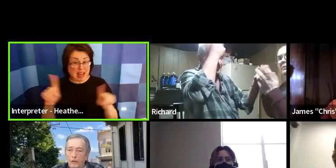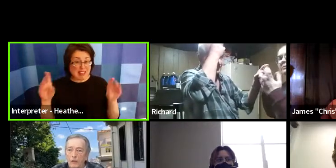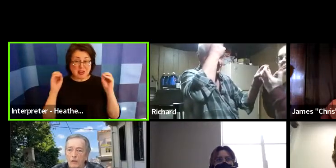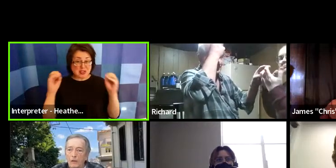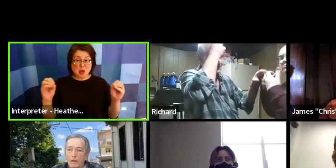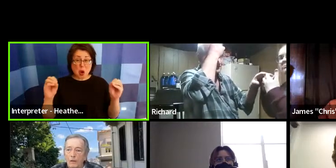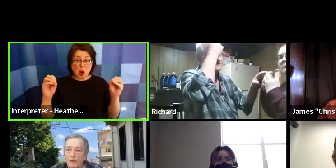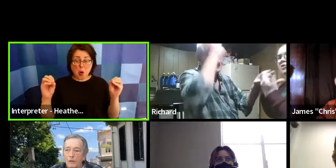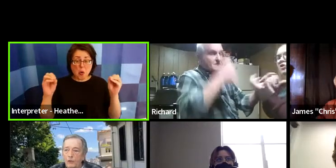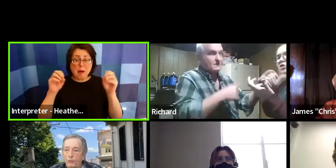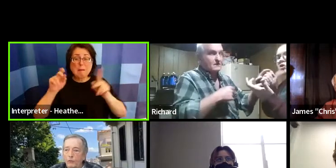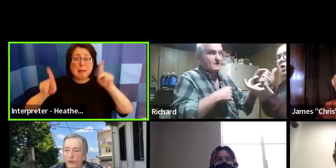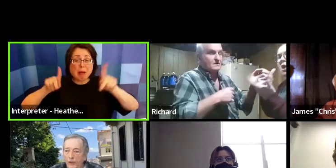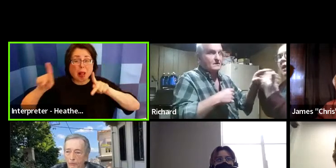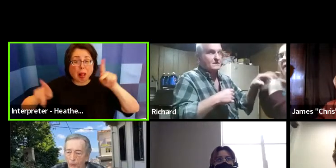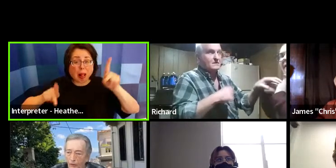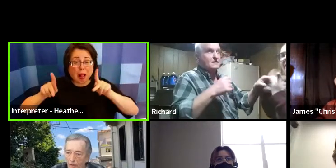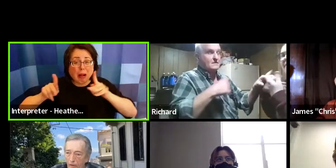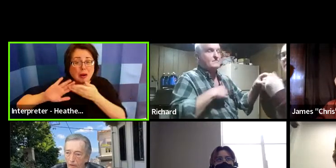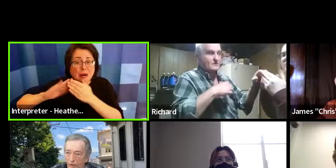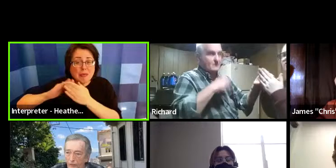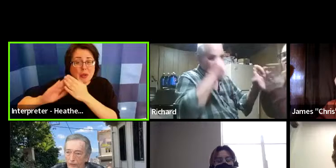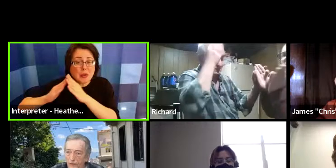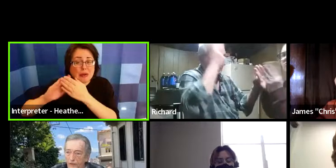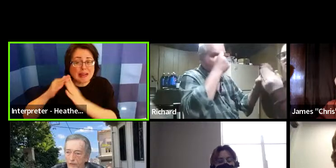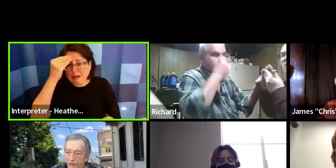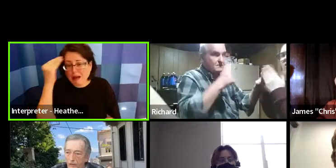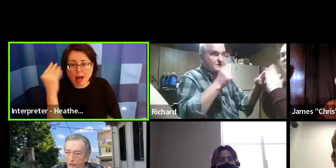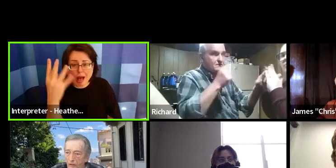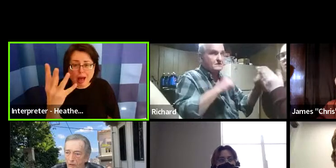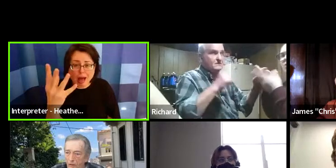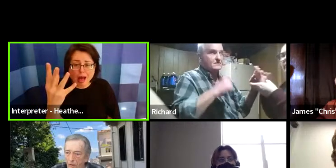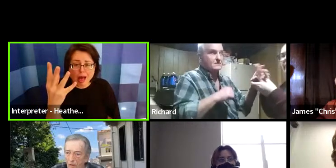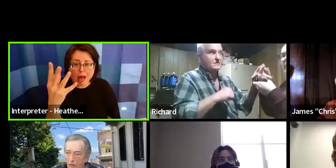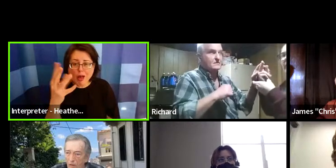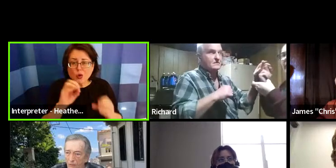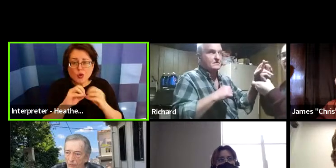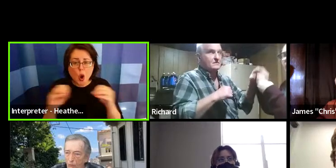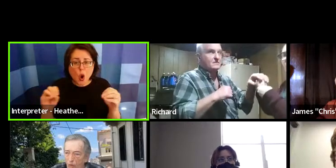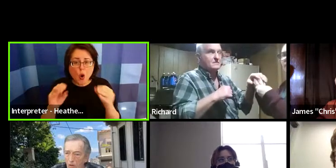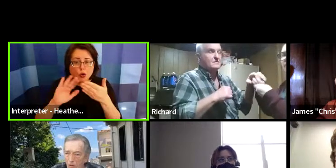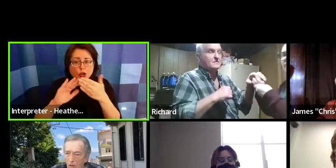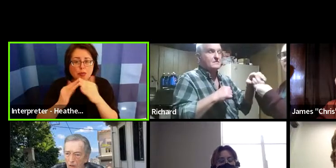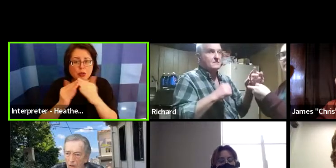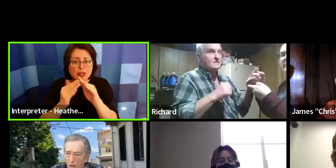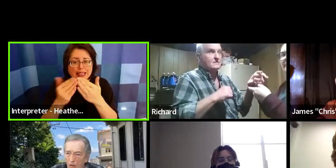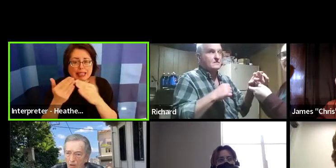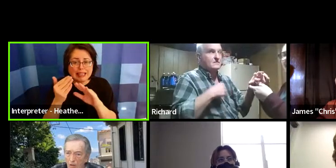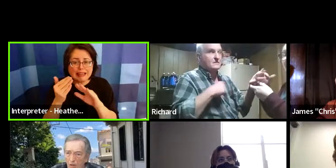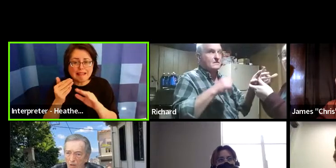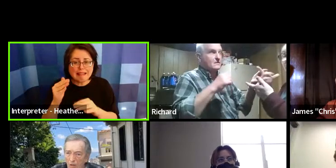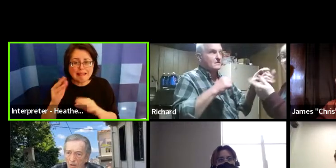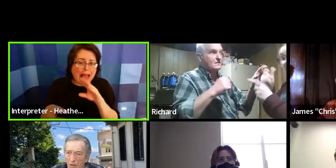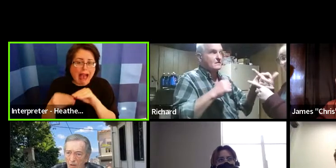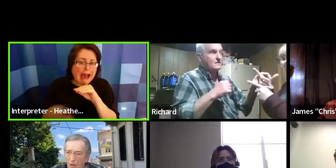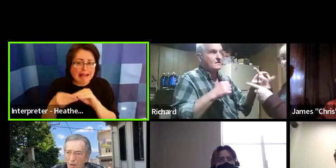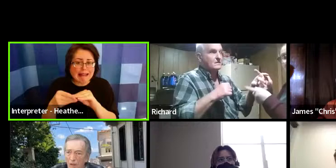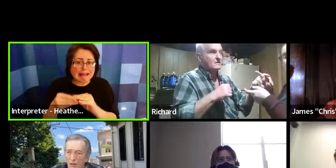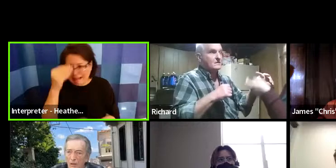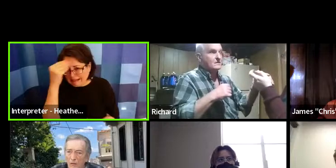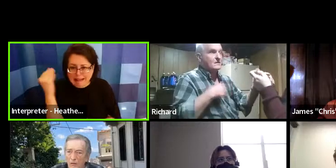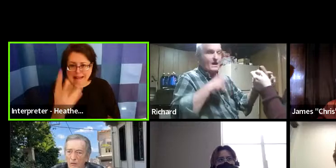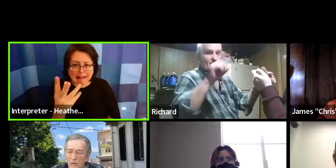public community input into this entity. Am I wrong?